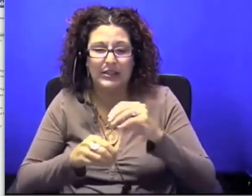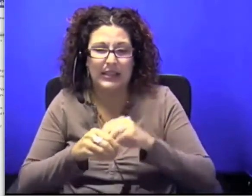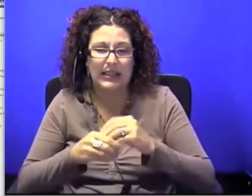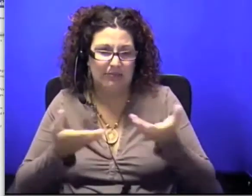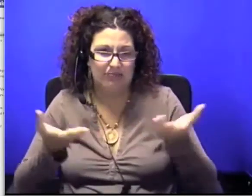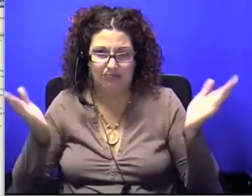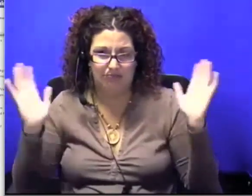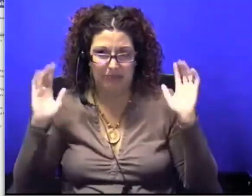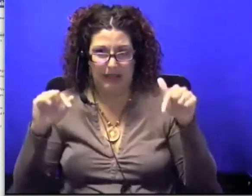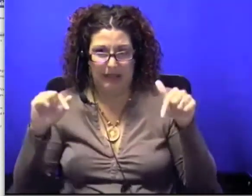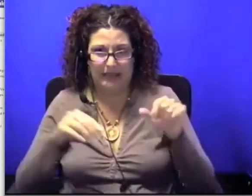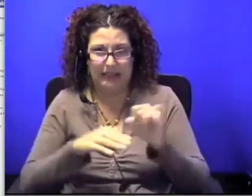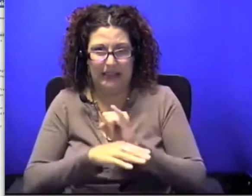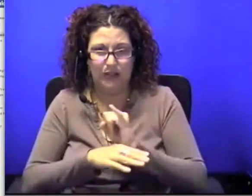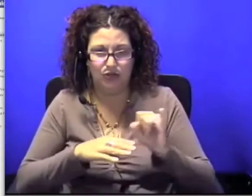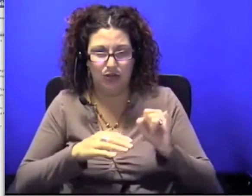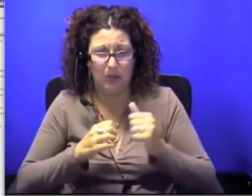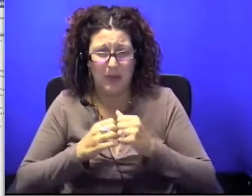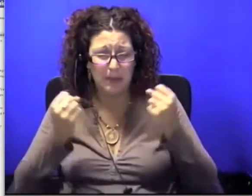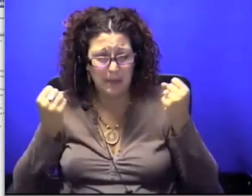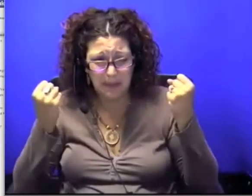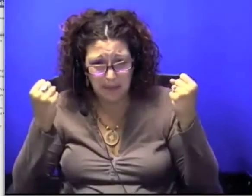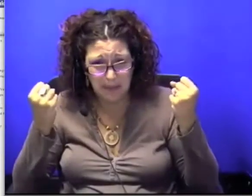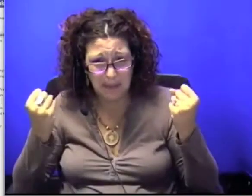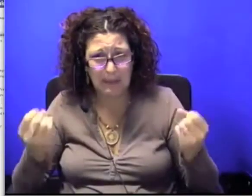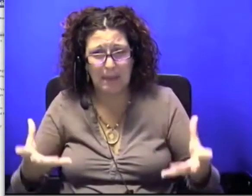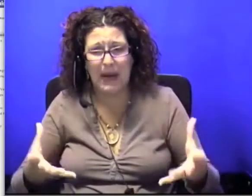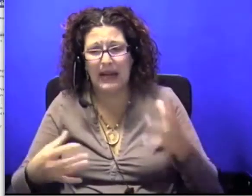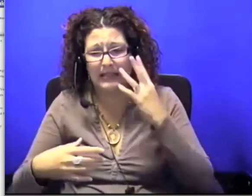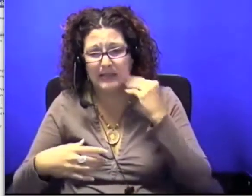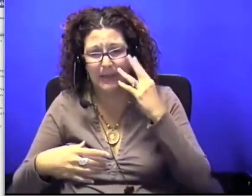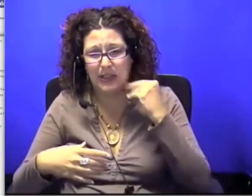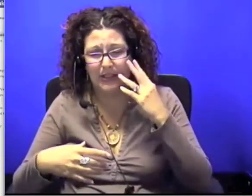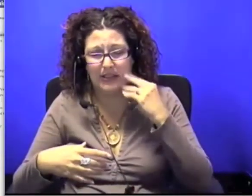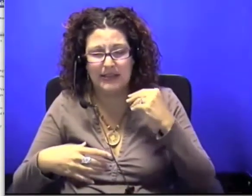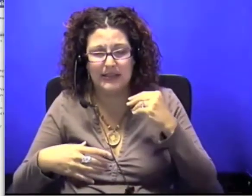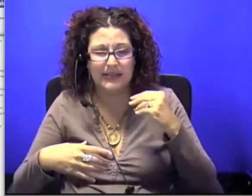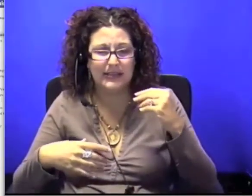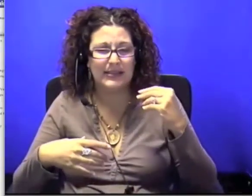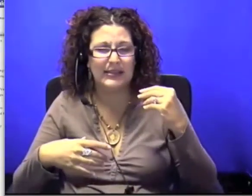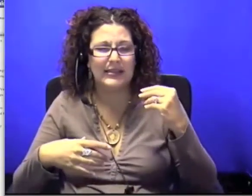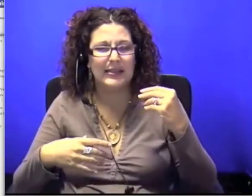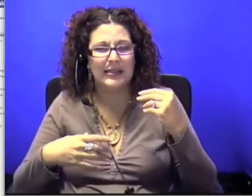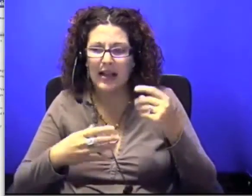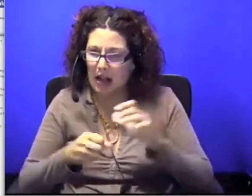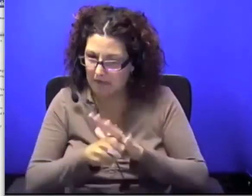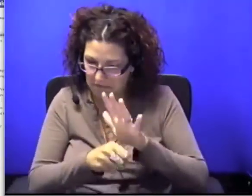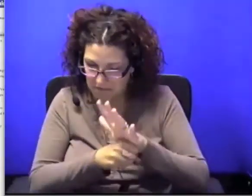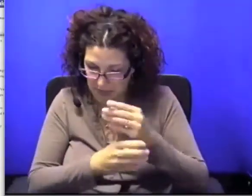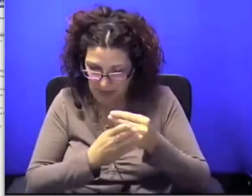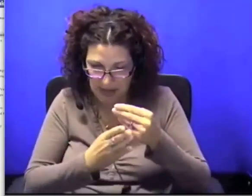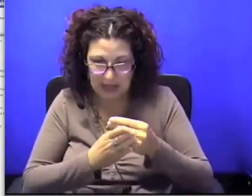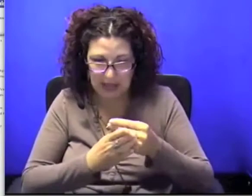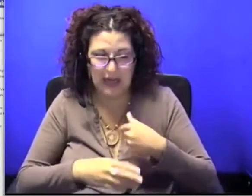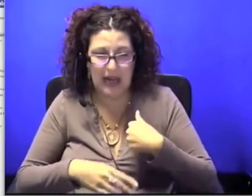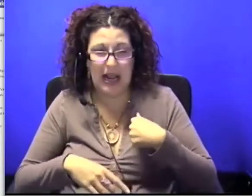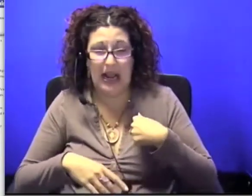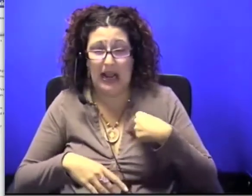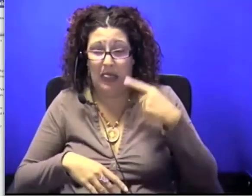leaders in this industry with massive amounts of experience, well funded, and I said to